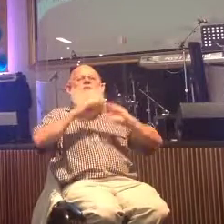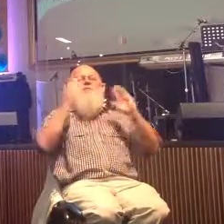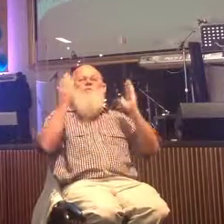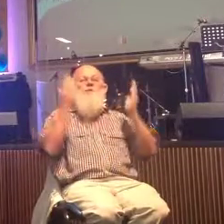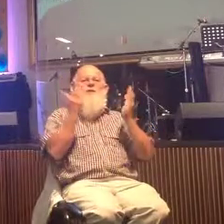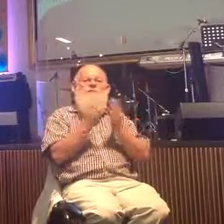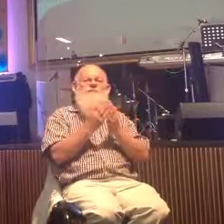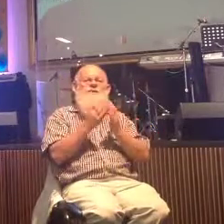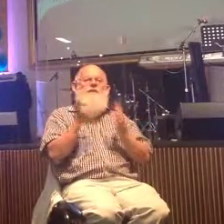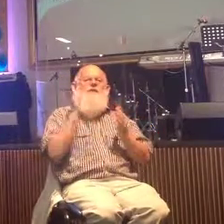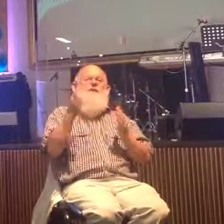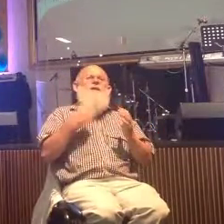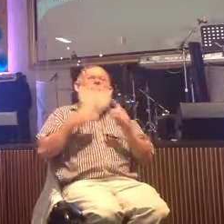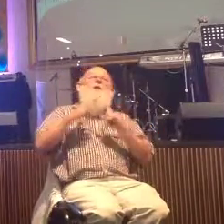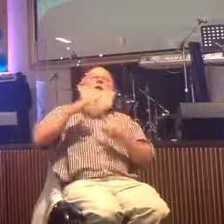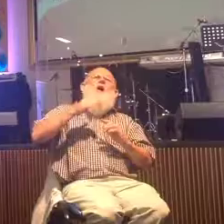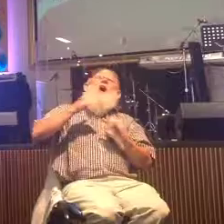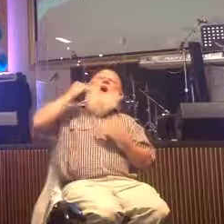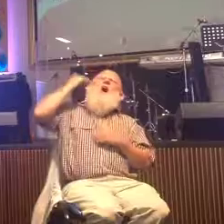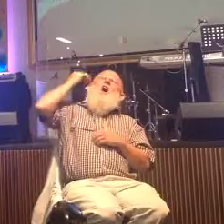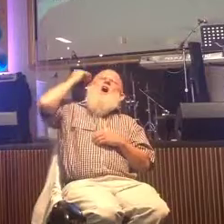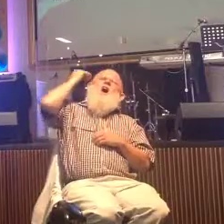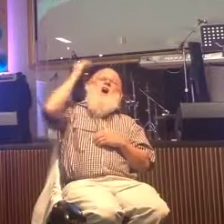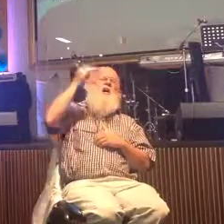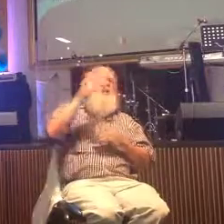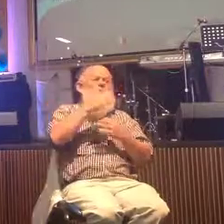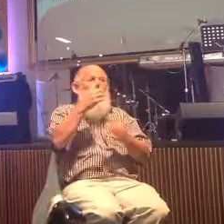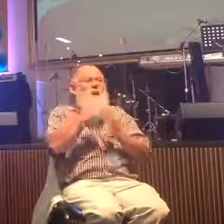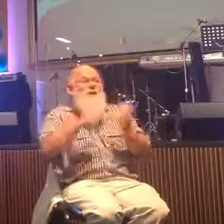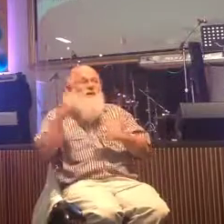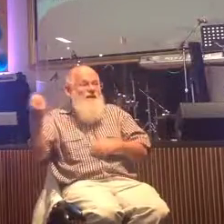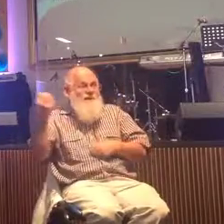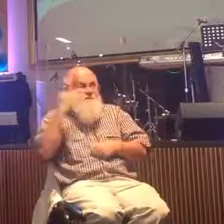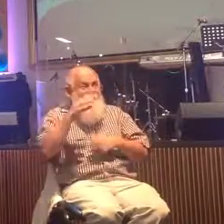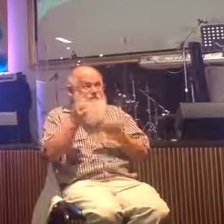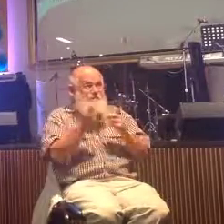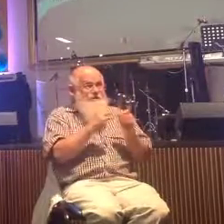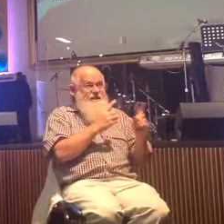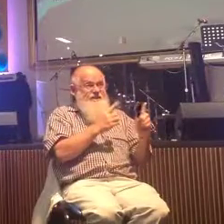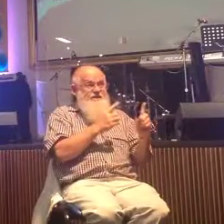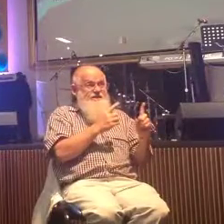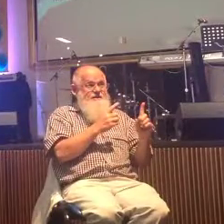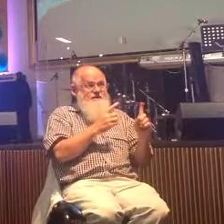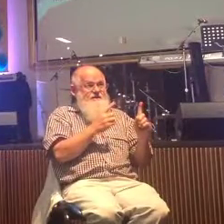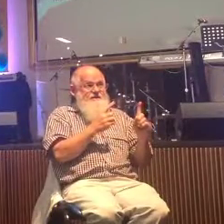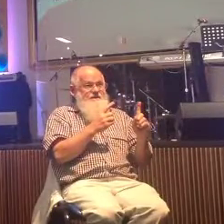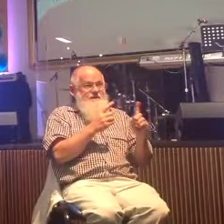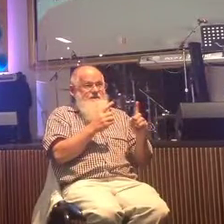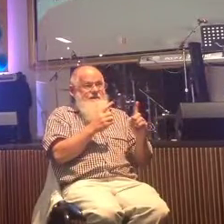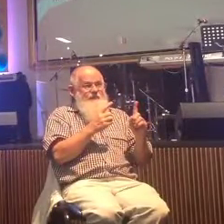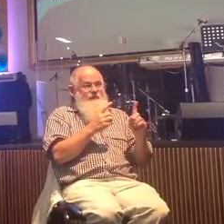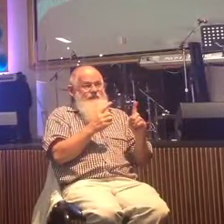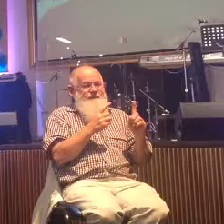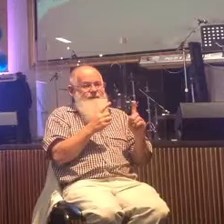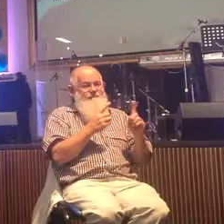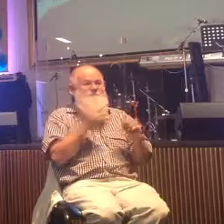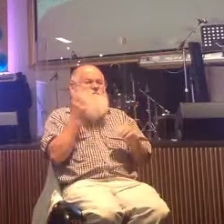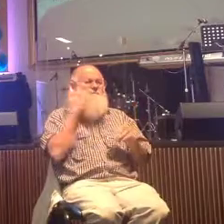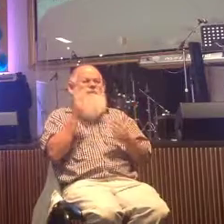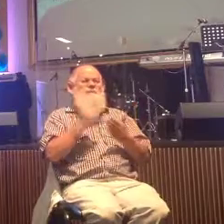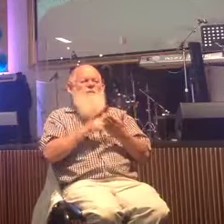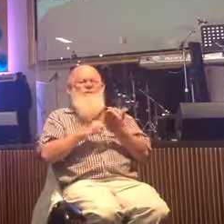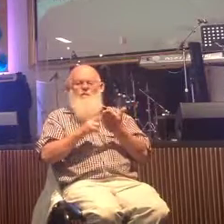anything. It's not just in the spiritual realm either. These pigs, right? This is when I read this, I